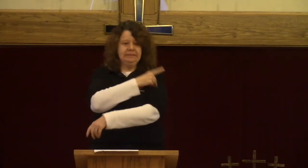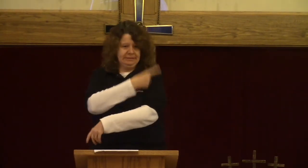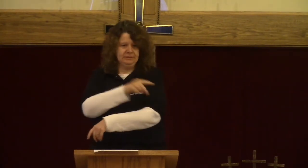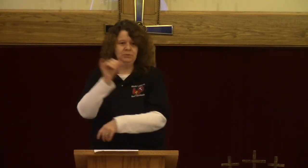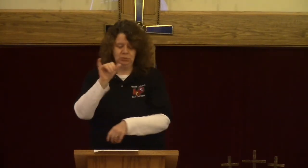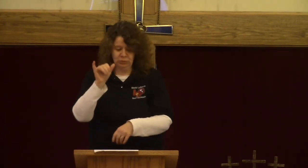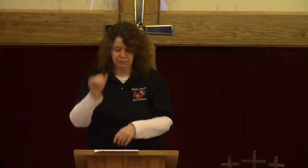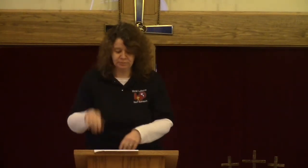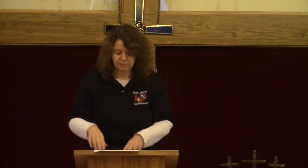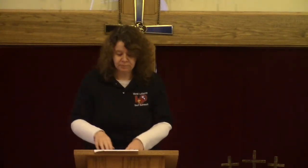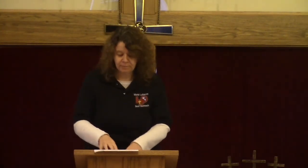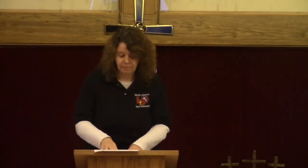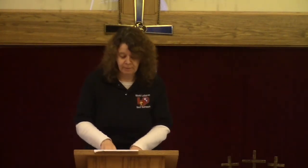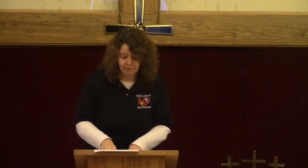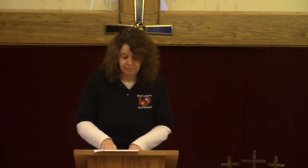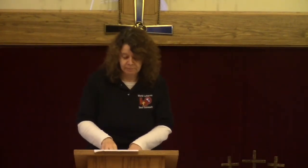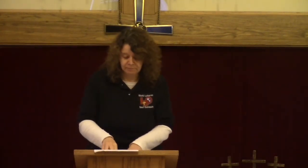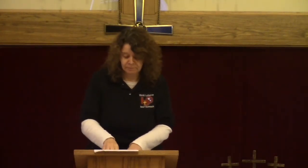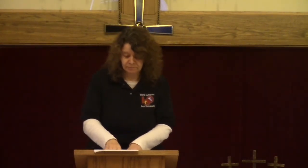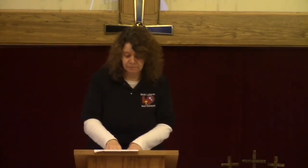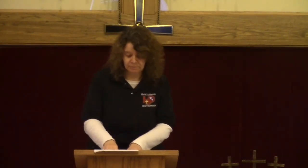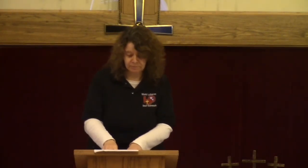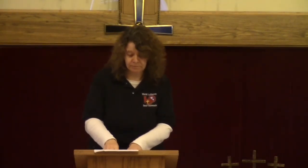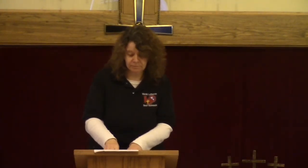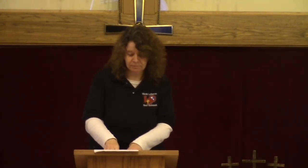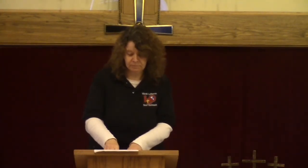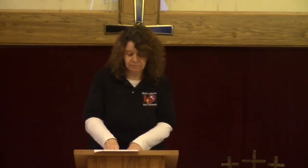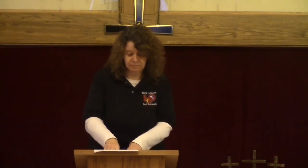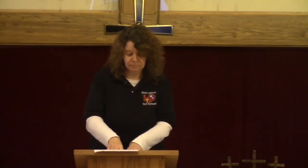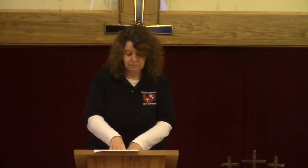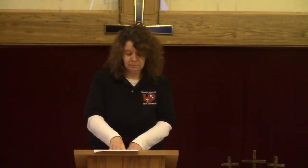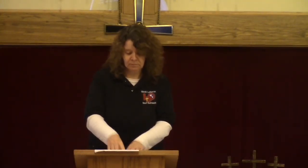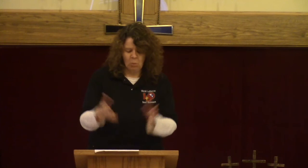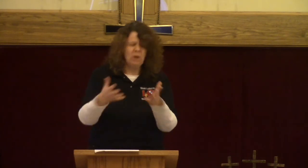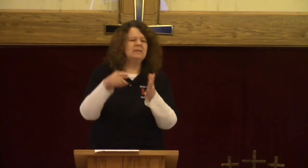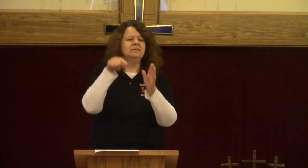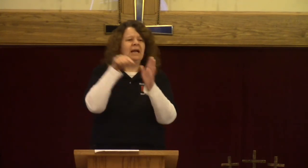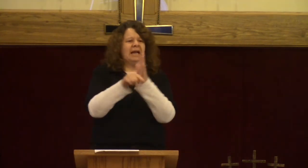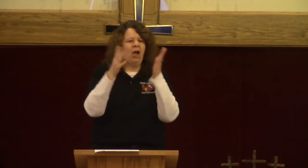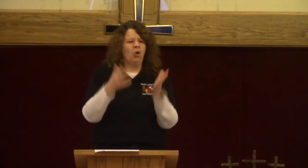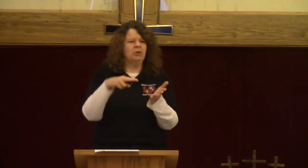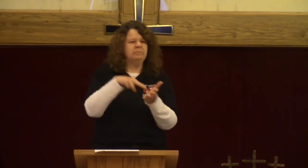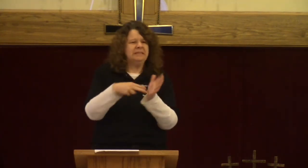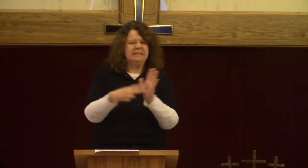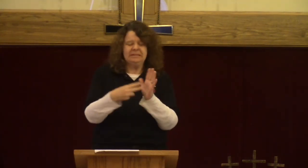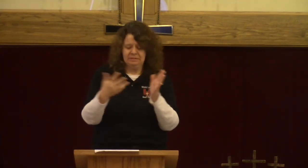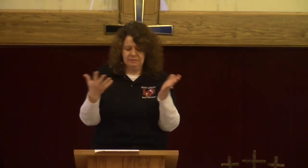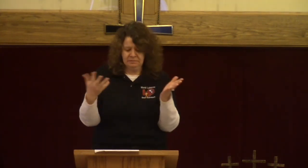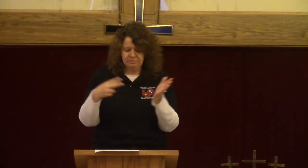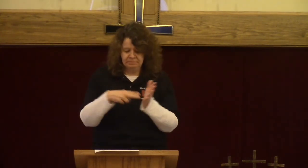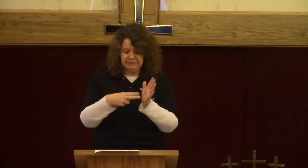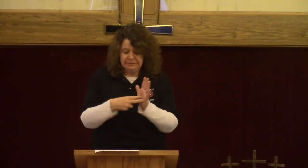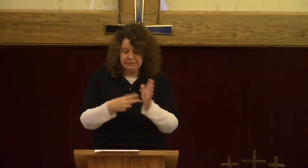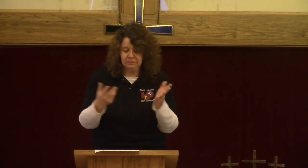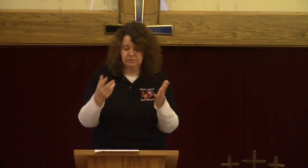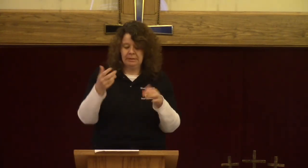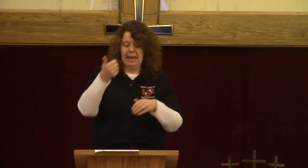deacons also and deaconesses. And And you know, we talk about what's